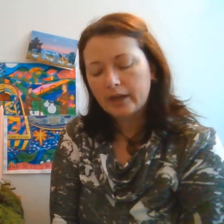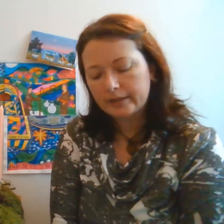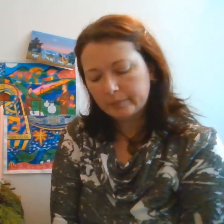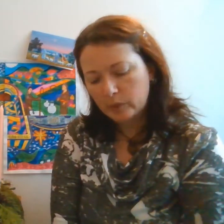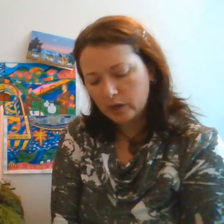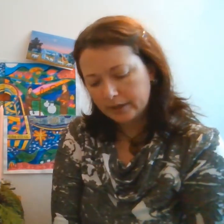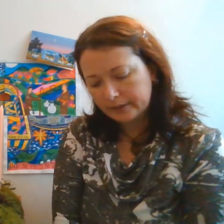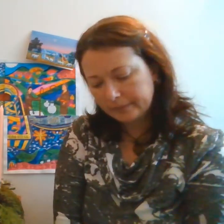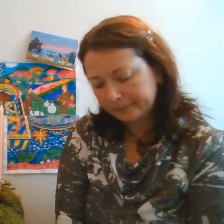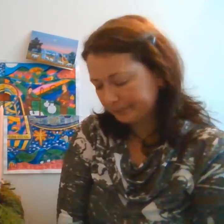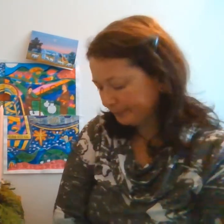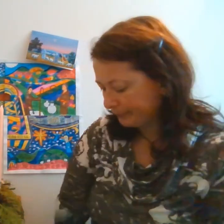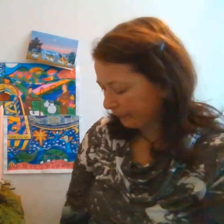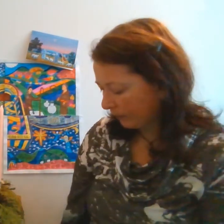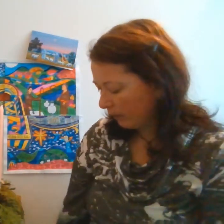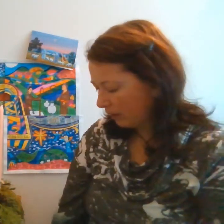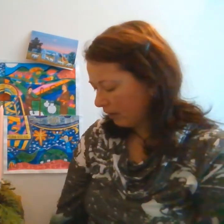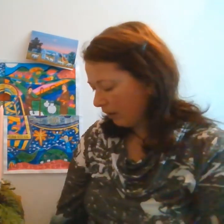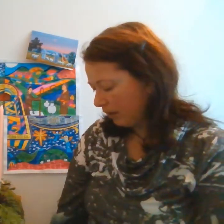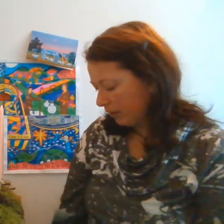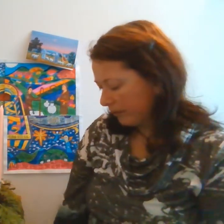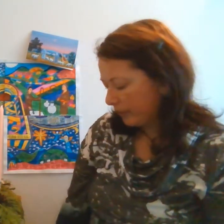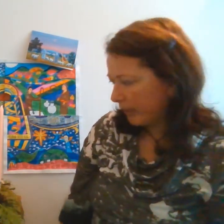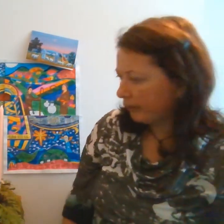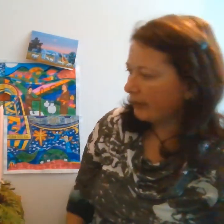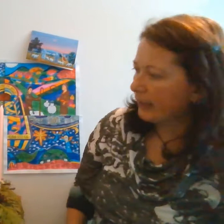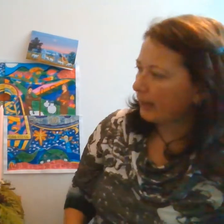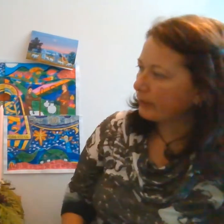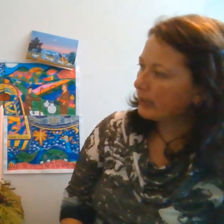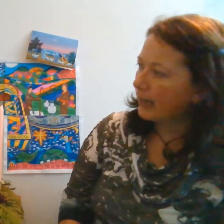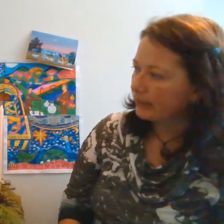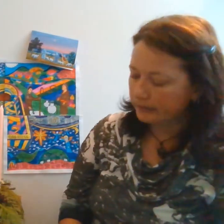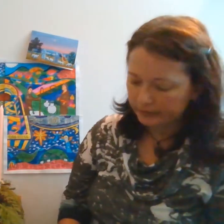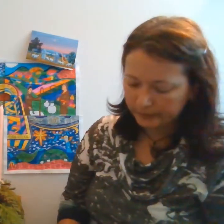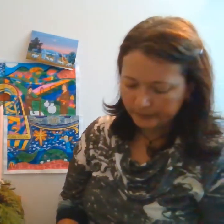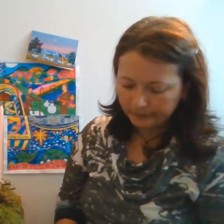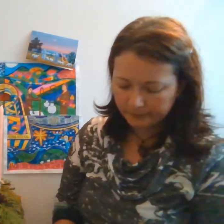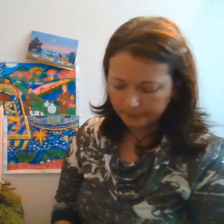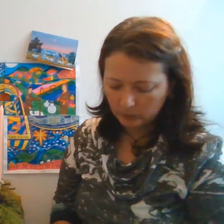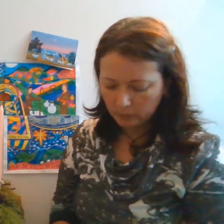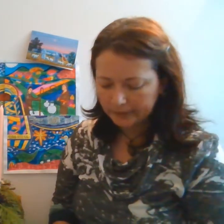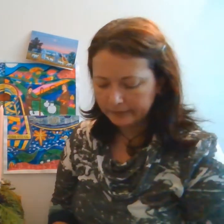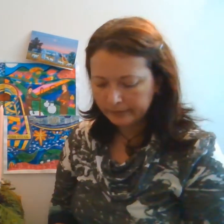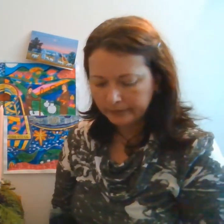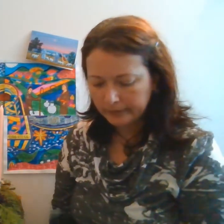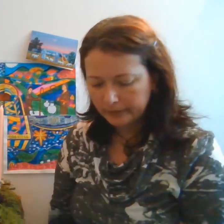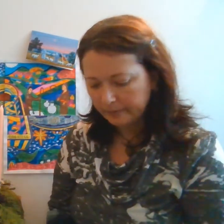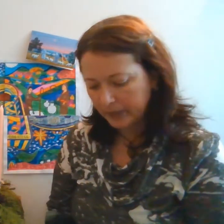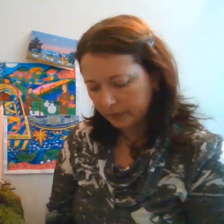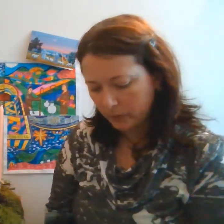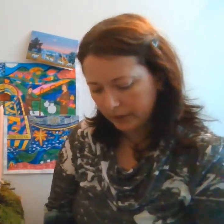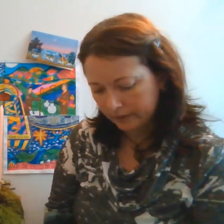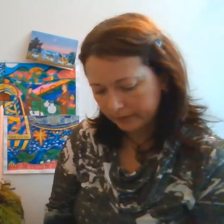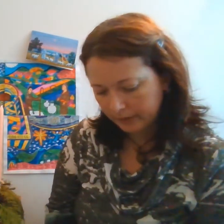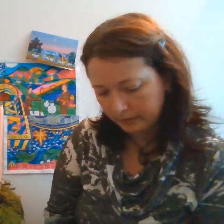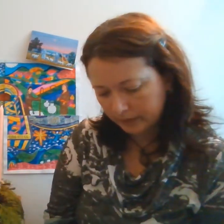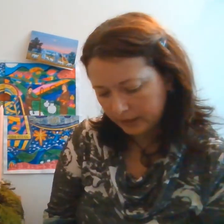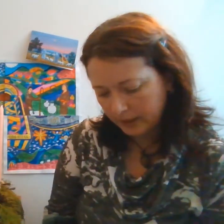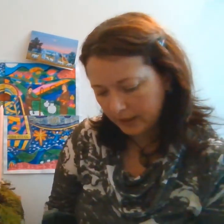has brought. So we are going to light our candles one by one